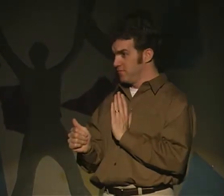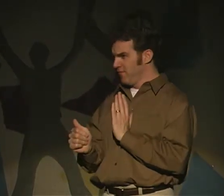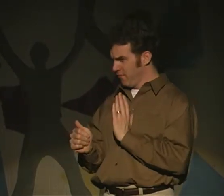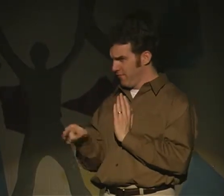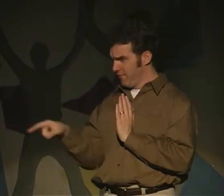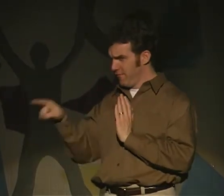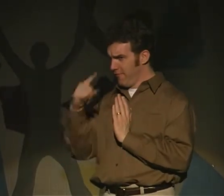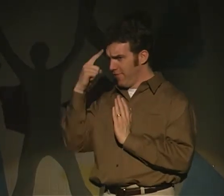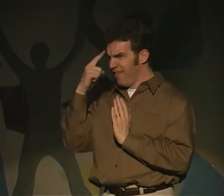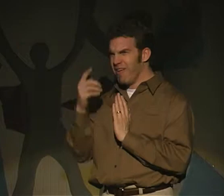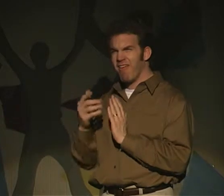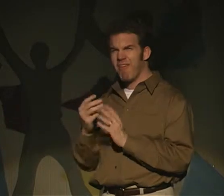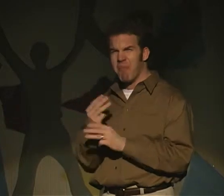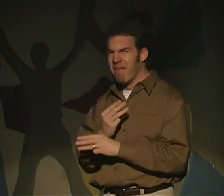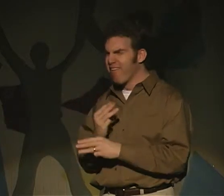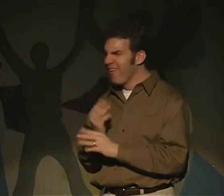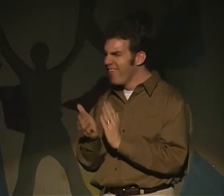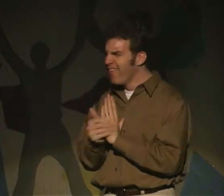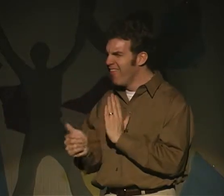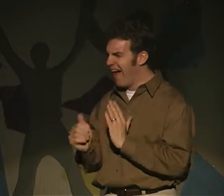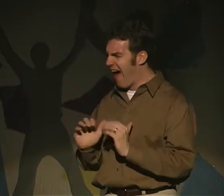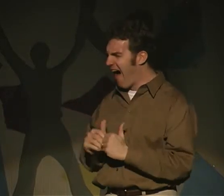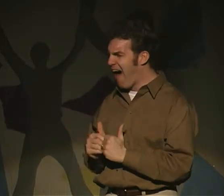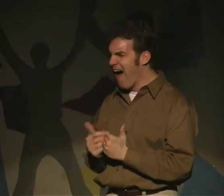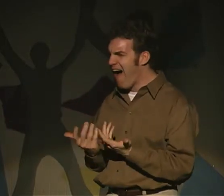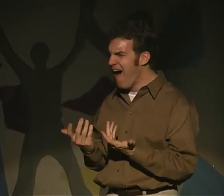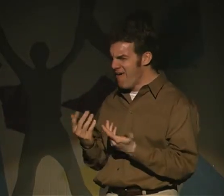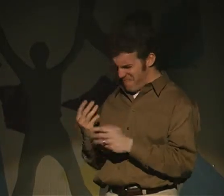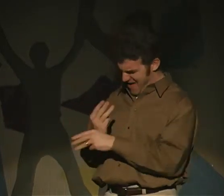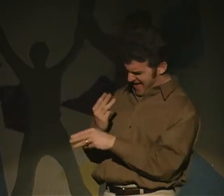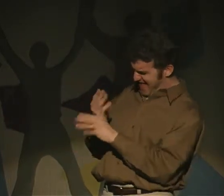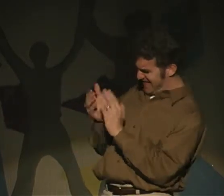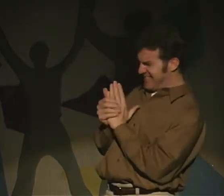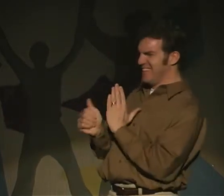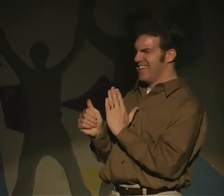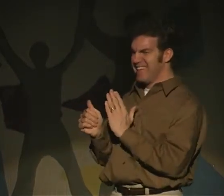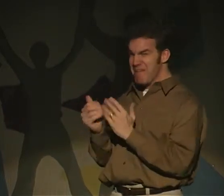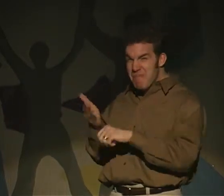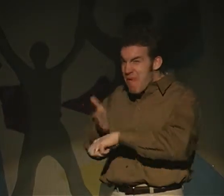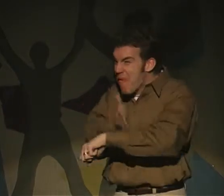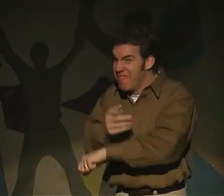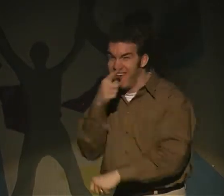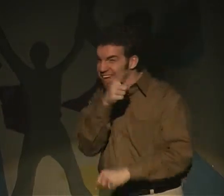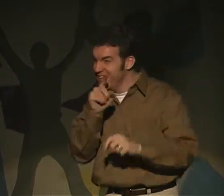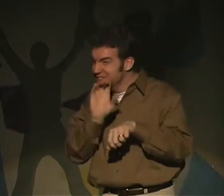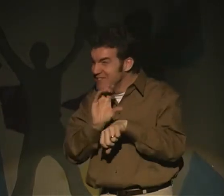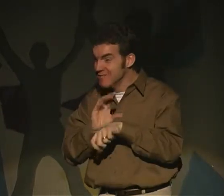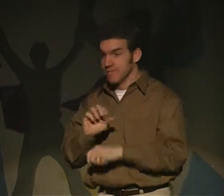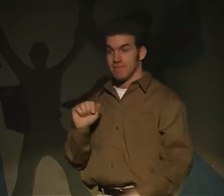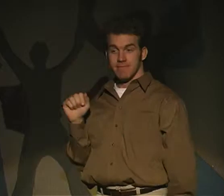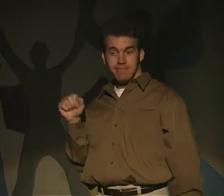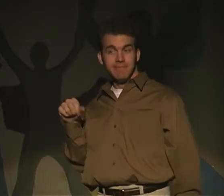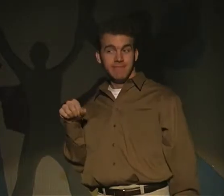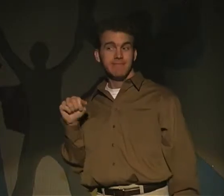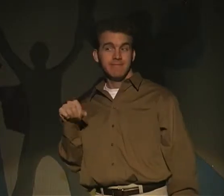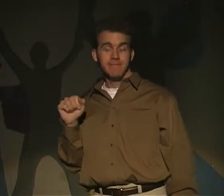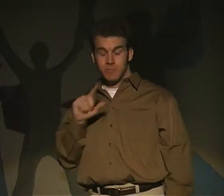skills. Now you're probably thinking, math skills? How can that improve your math skills at church?